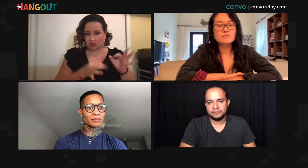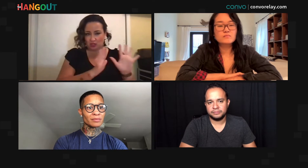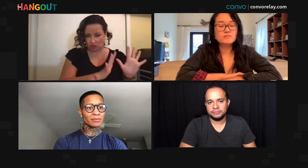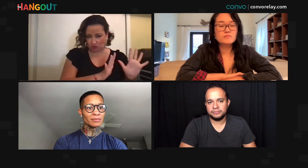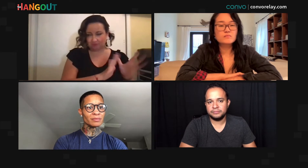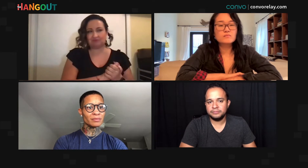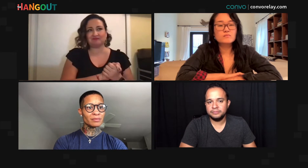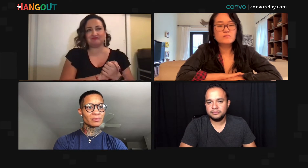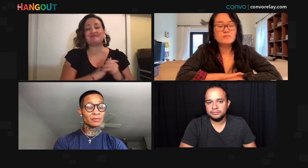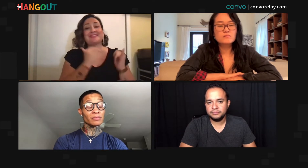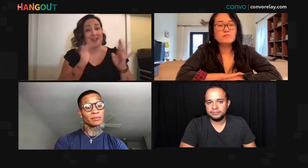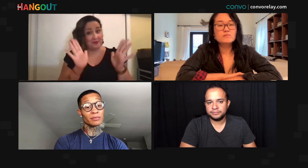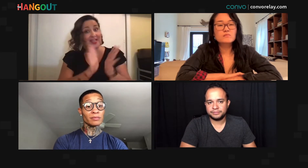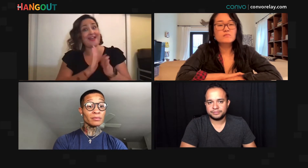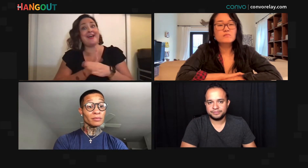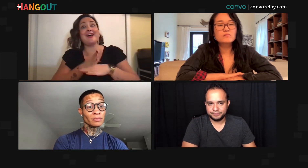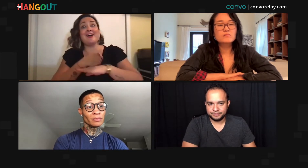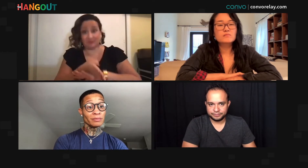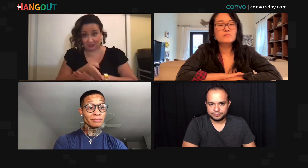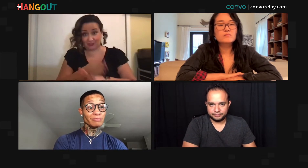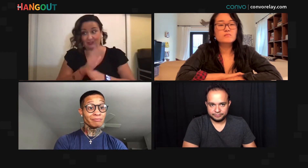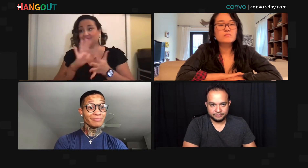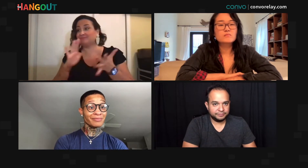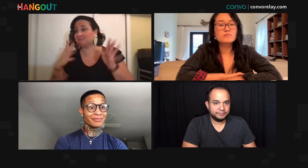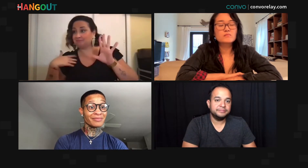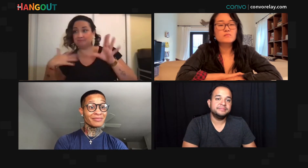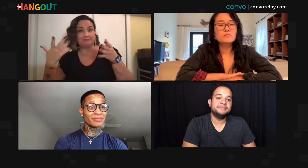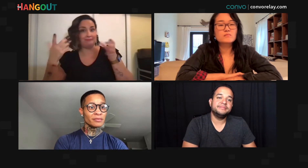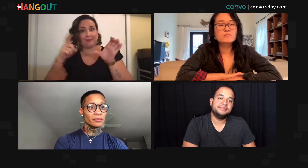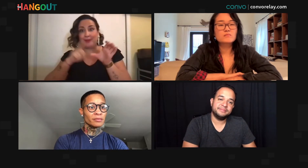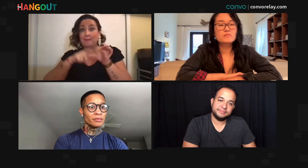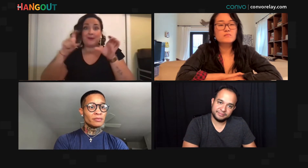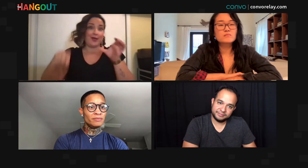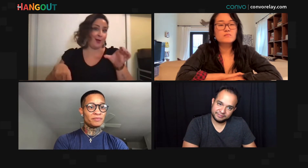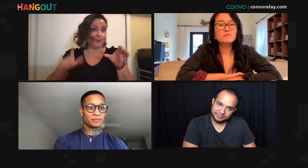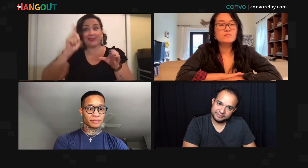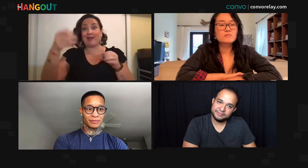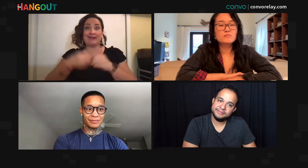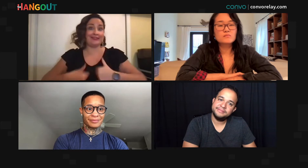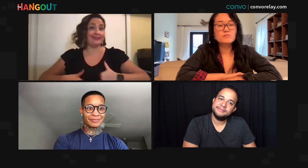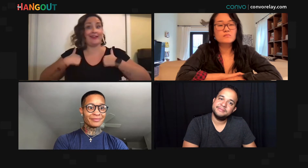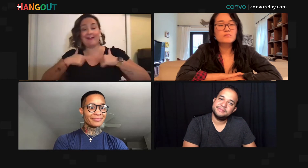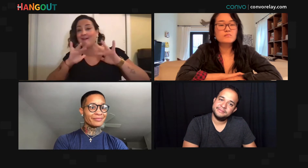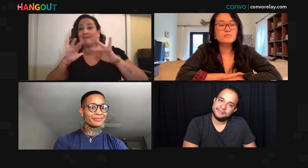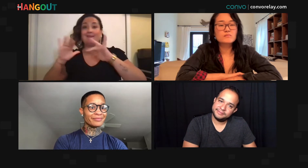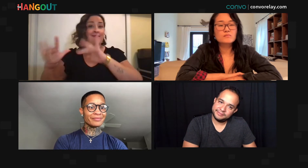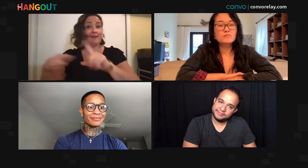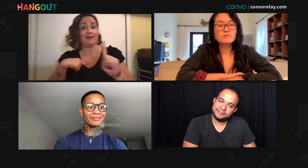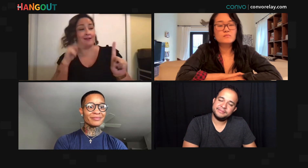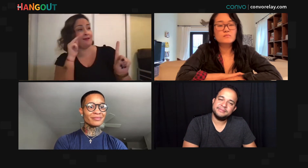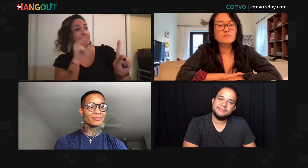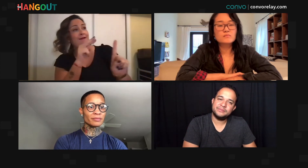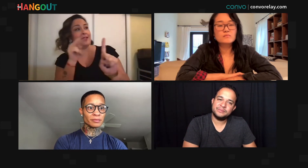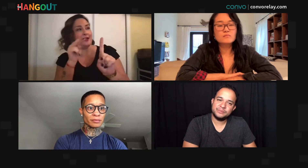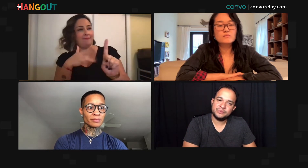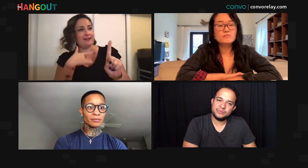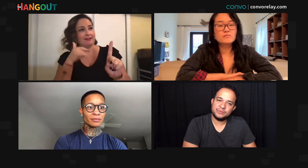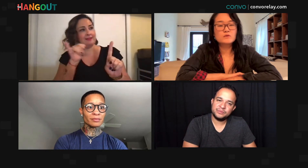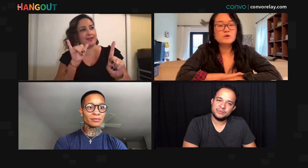for people to kind of look within themselves and not judge others. After all of this, I finally came out much later in life,